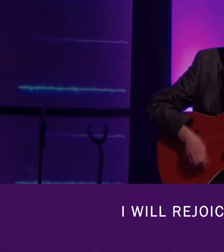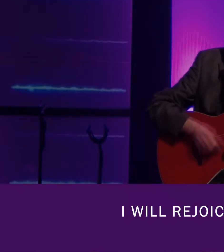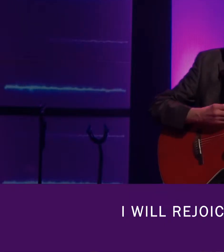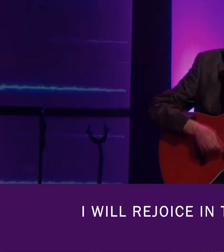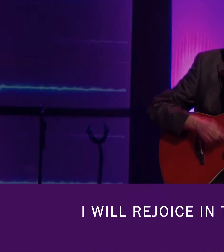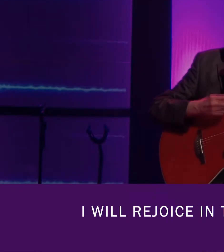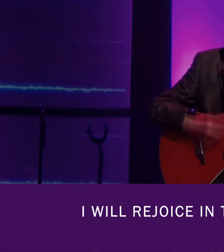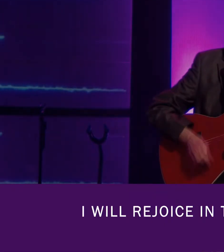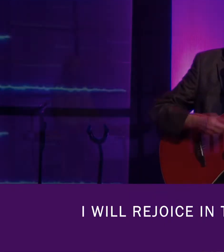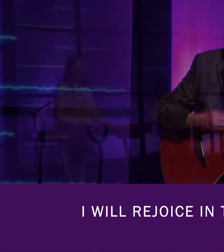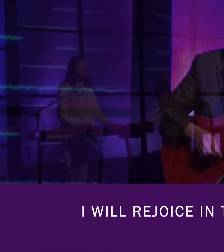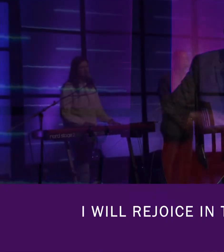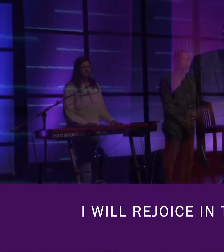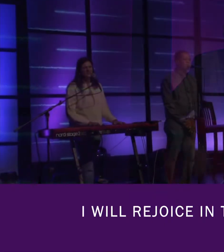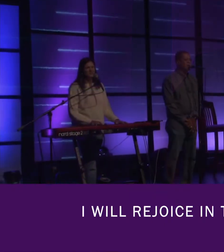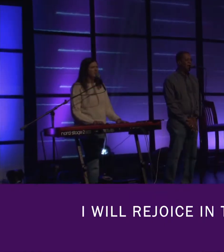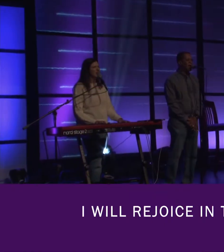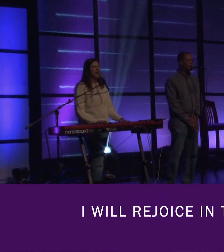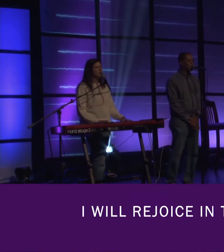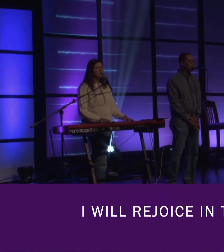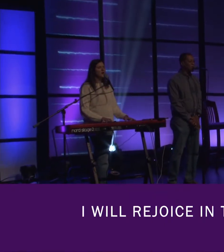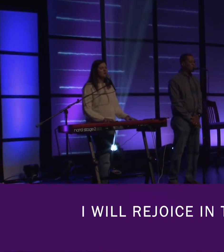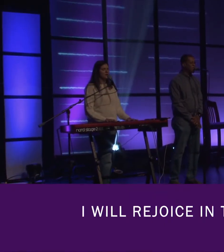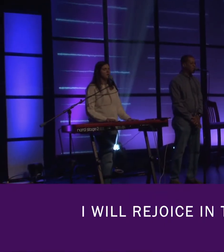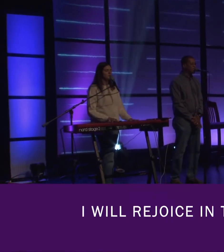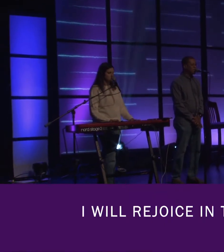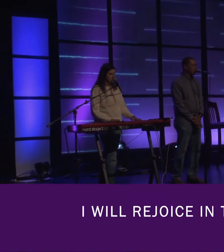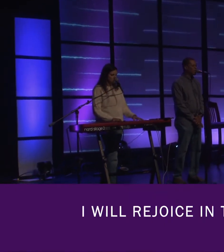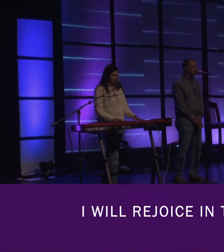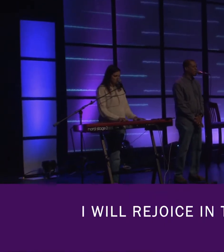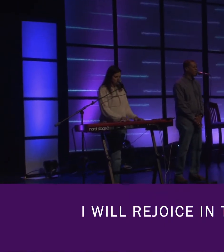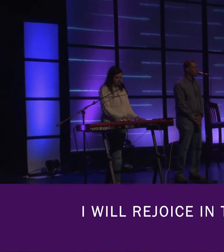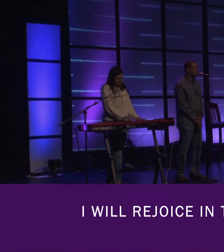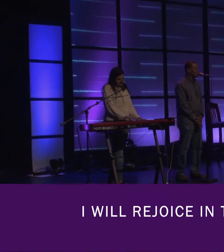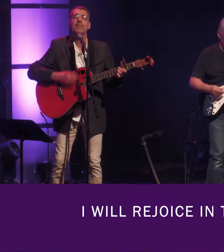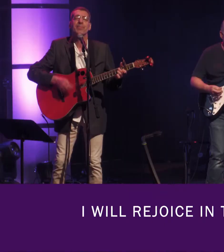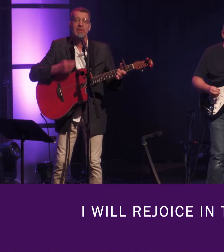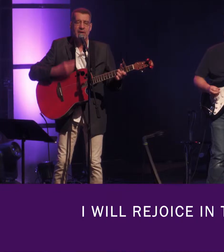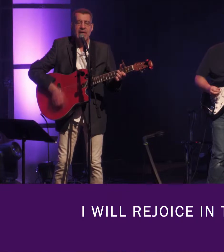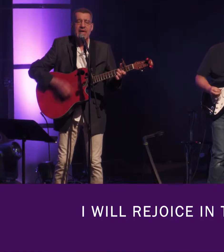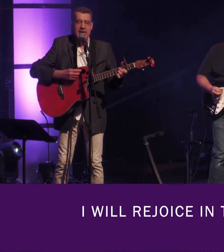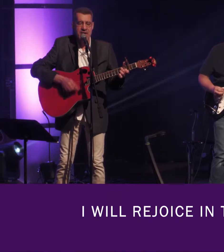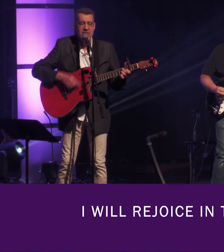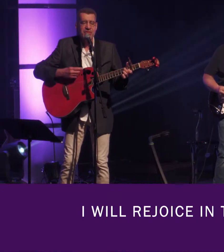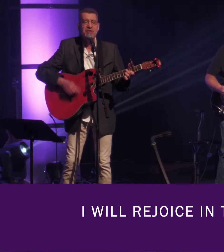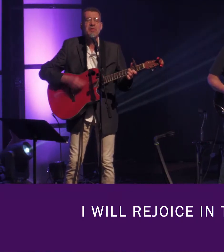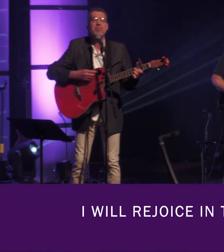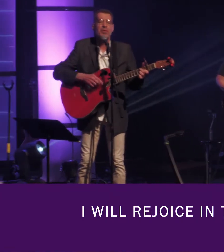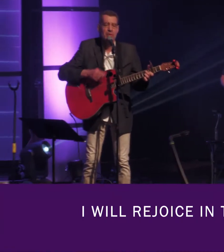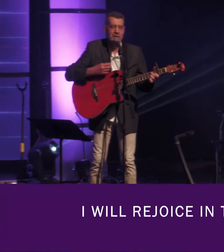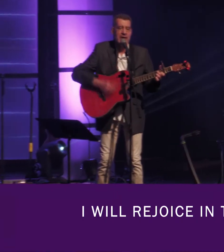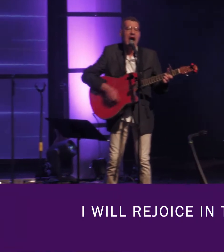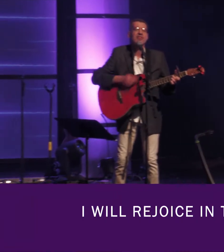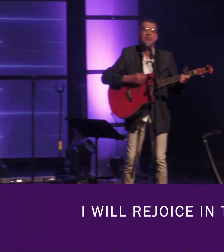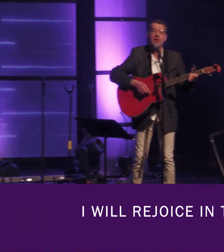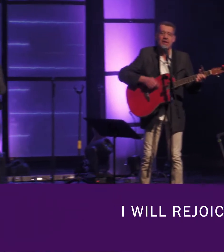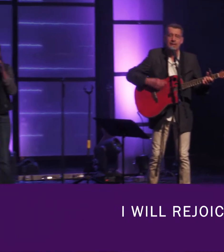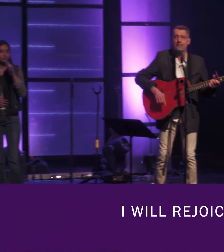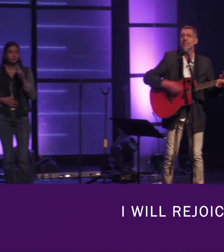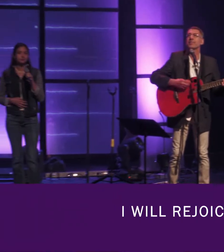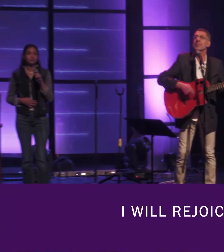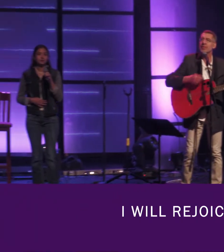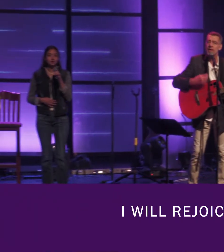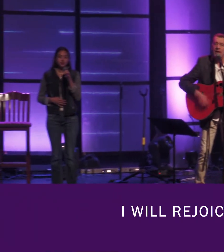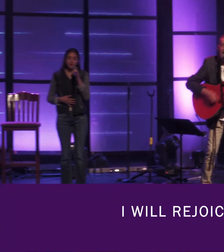you, Lord. I will rejoice in the simple